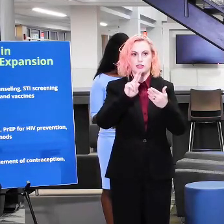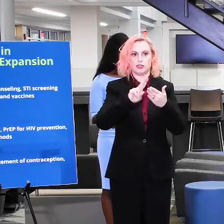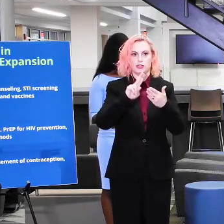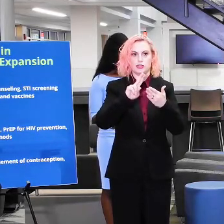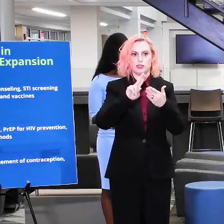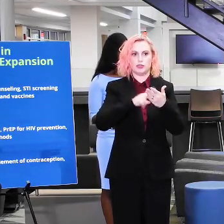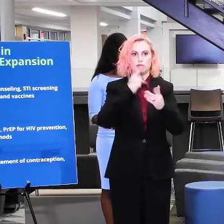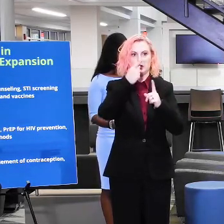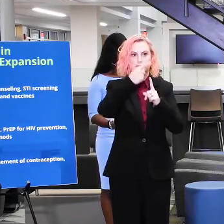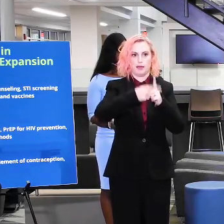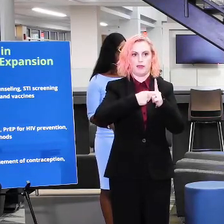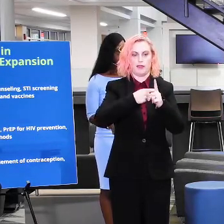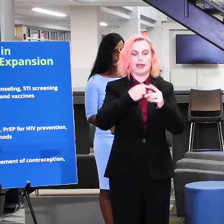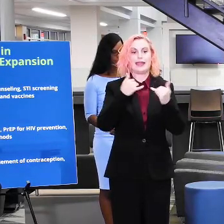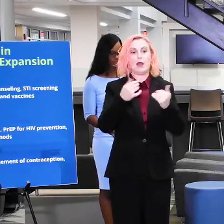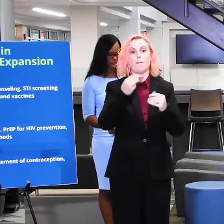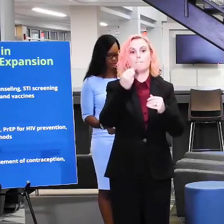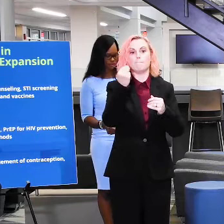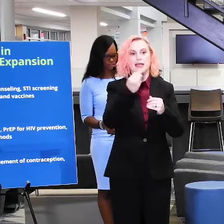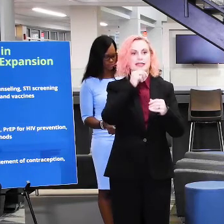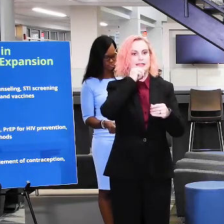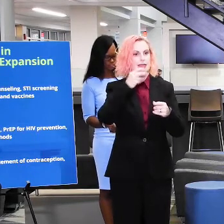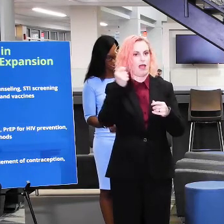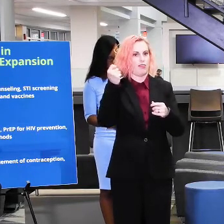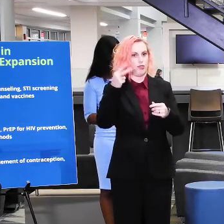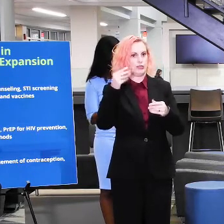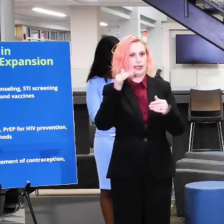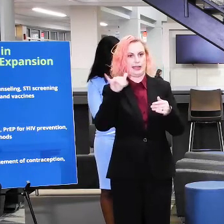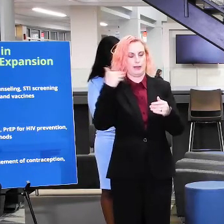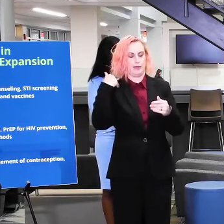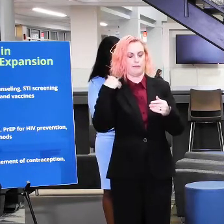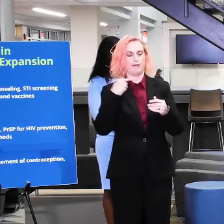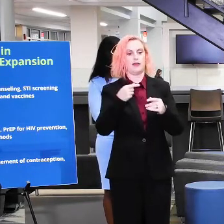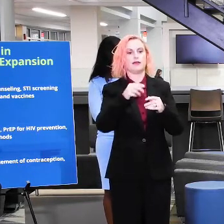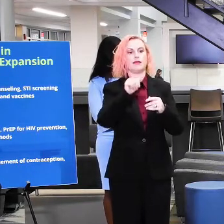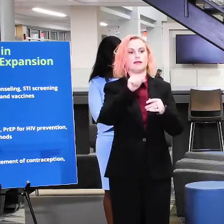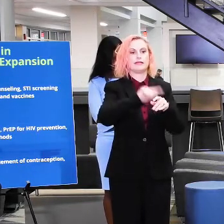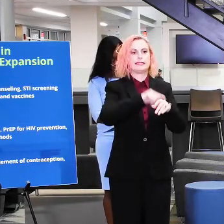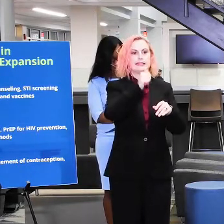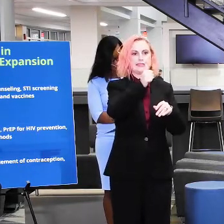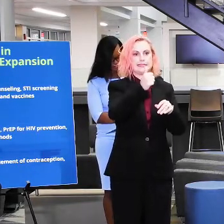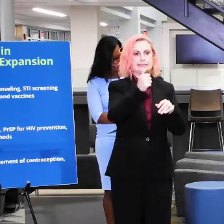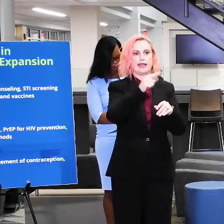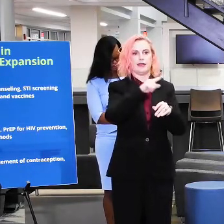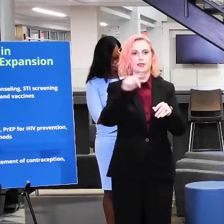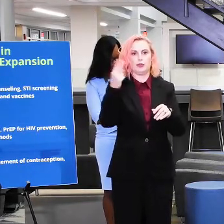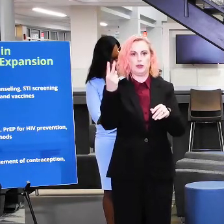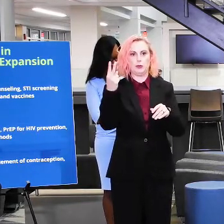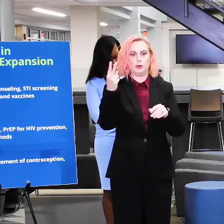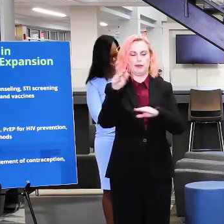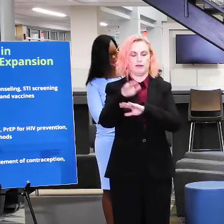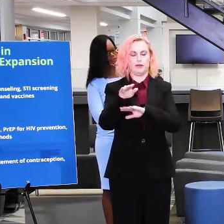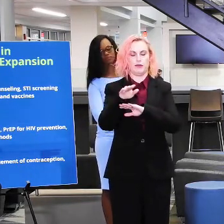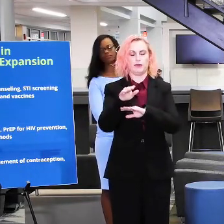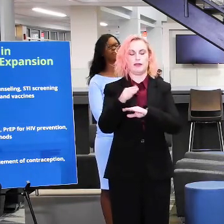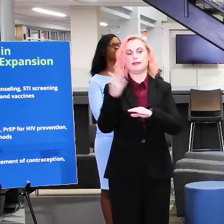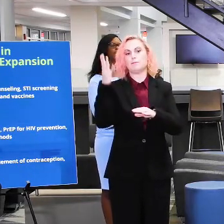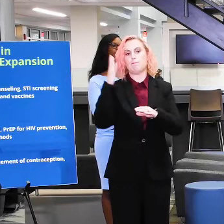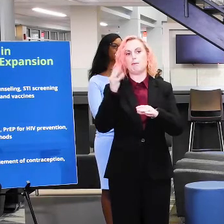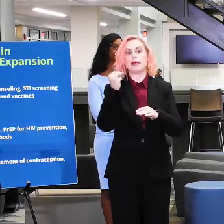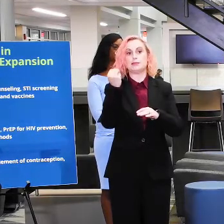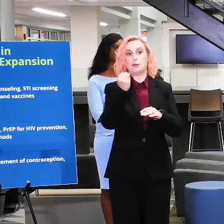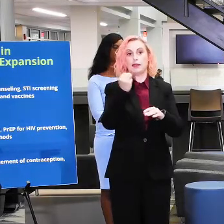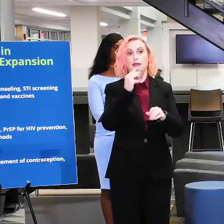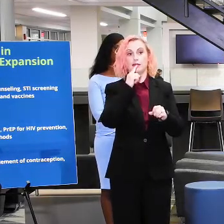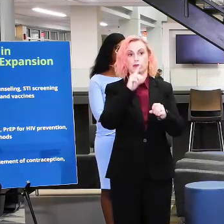rather than Thursdays, from 10 a.m. to 2 p.m. This past Monday confirmed that we